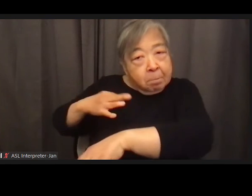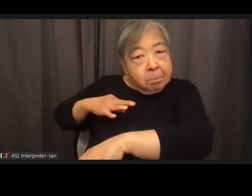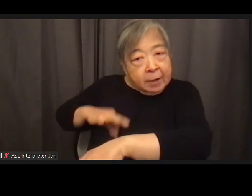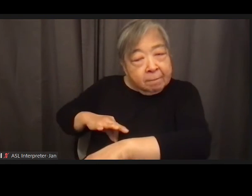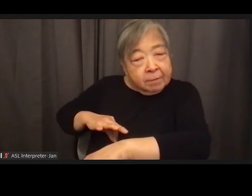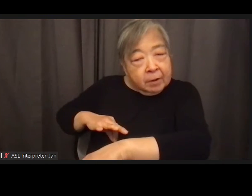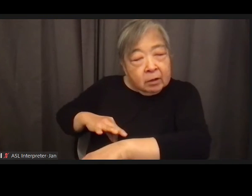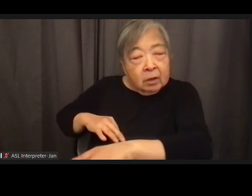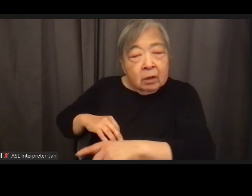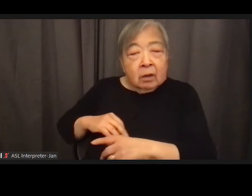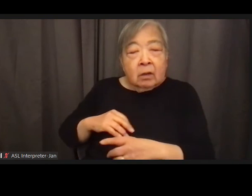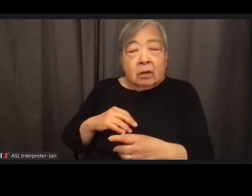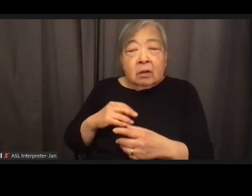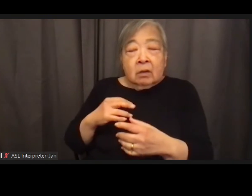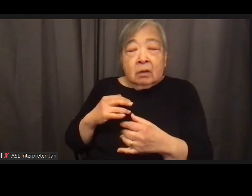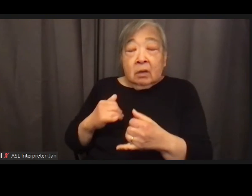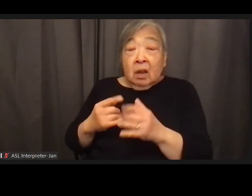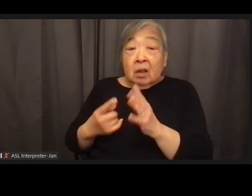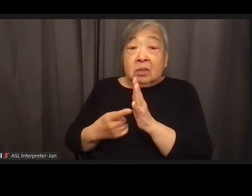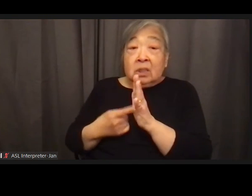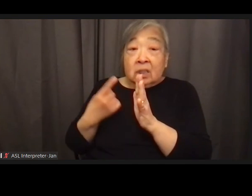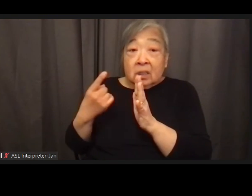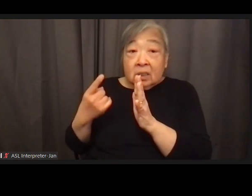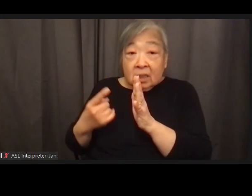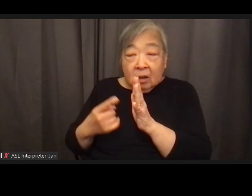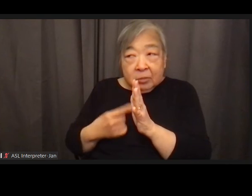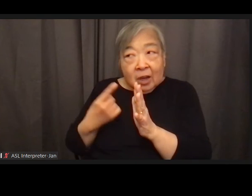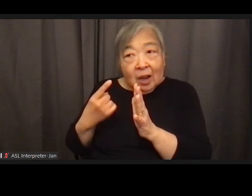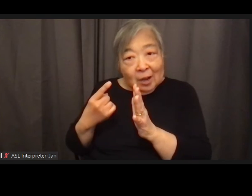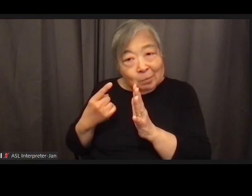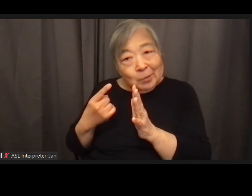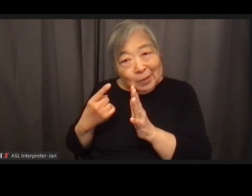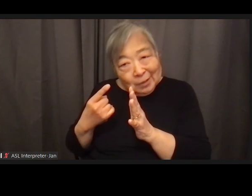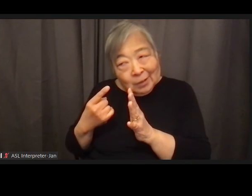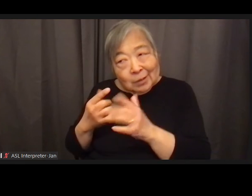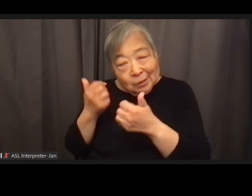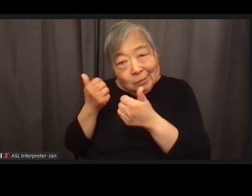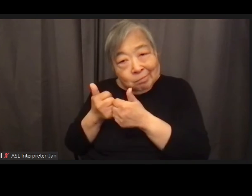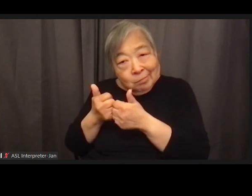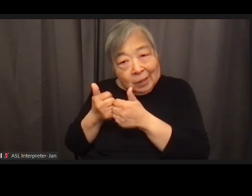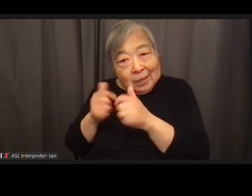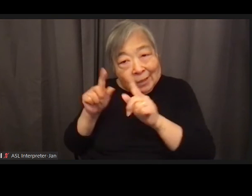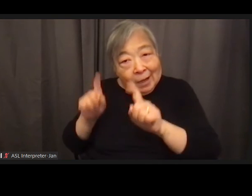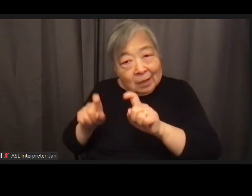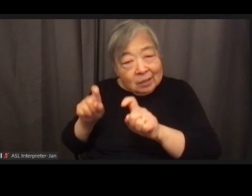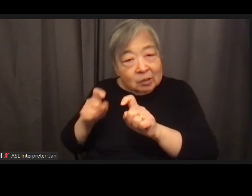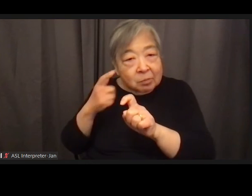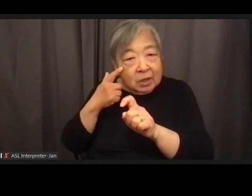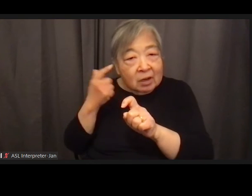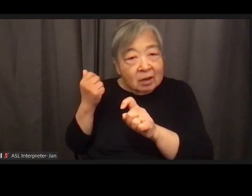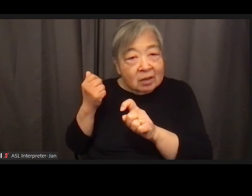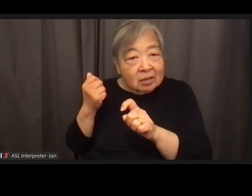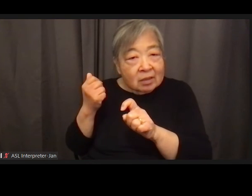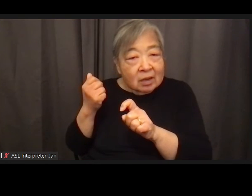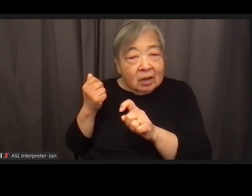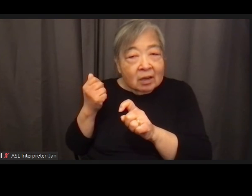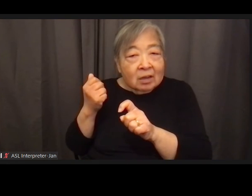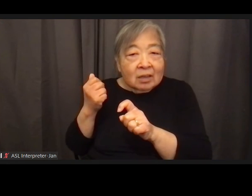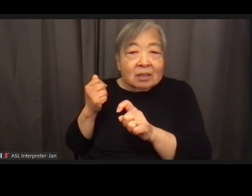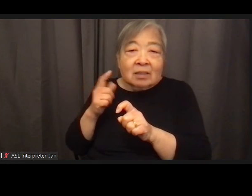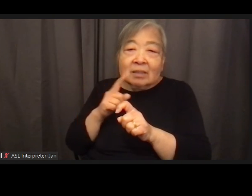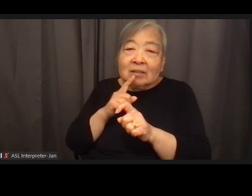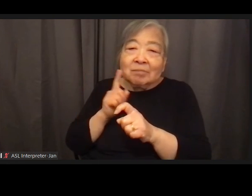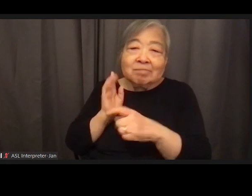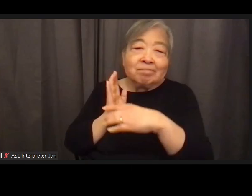sometimes that turns into its opposite, as it must, because it's an intervention. And